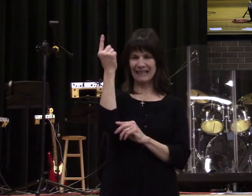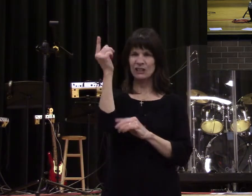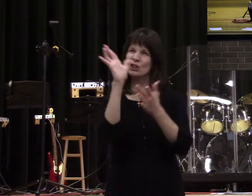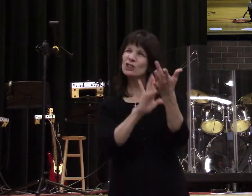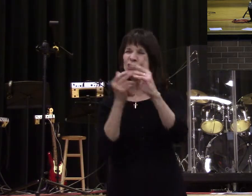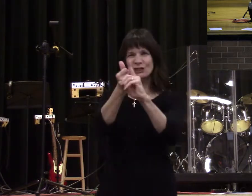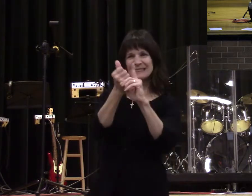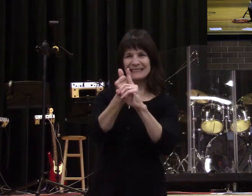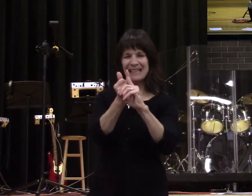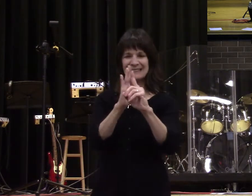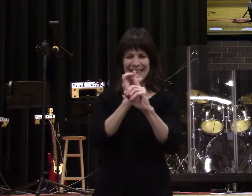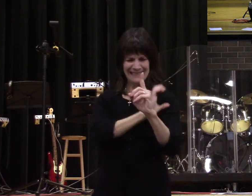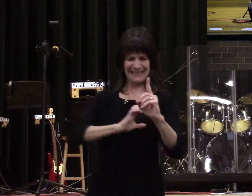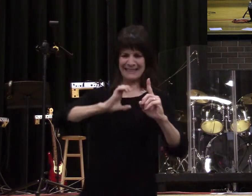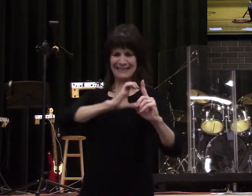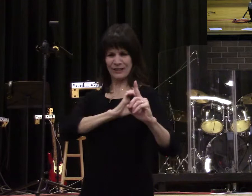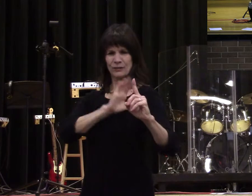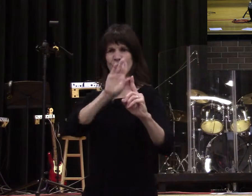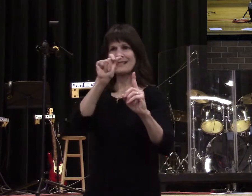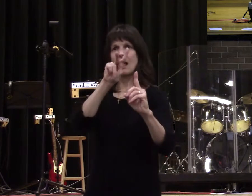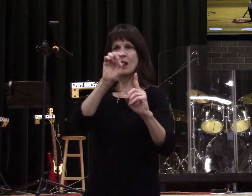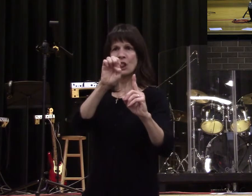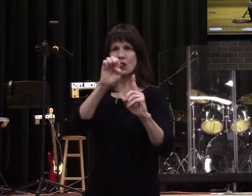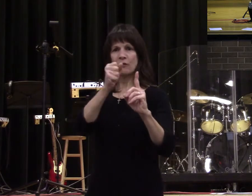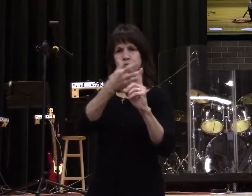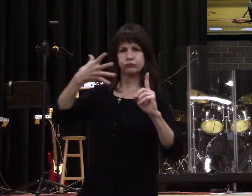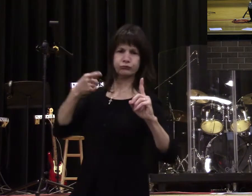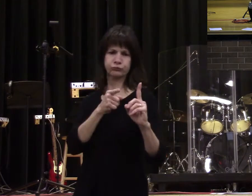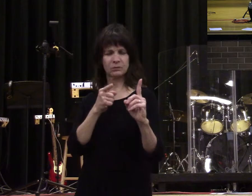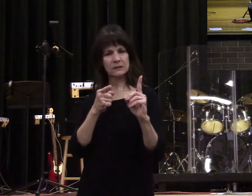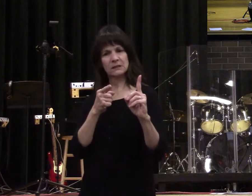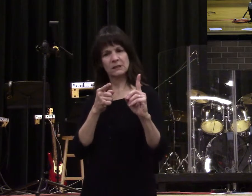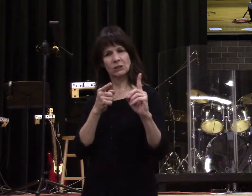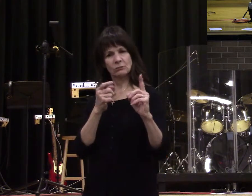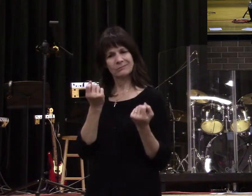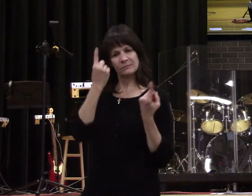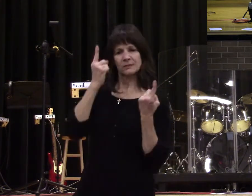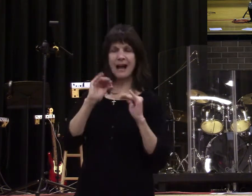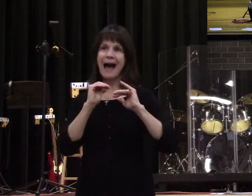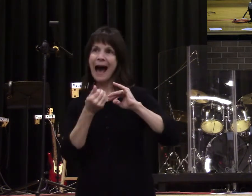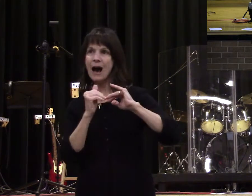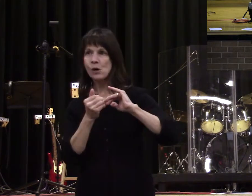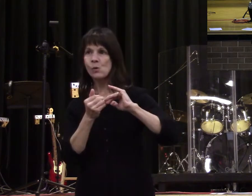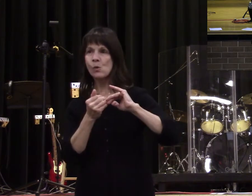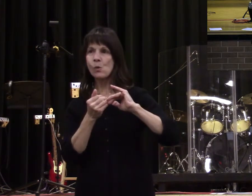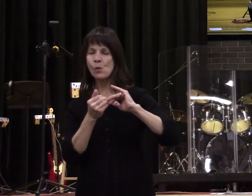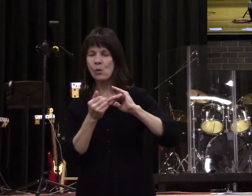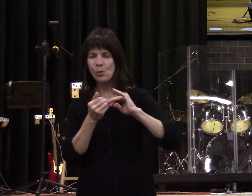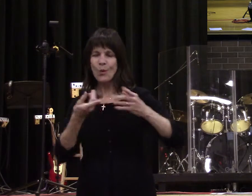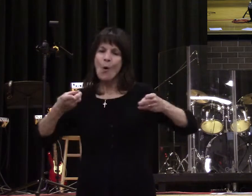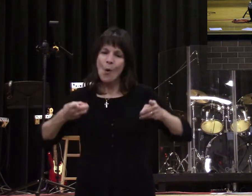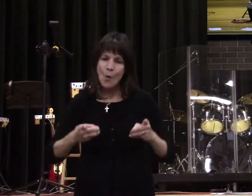Jesus is comes in the midst of a revelation of one's calling to worship. As this